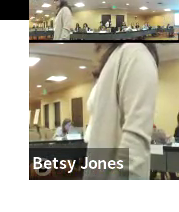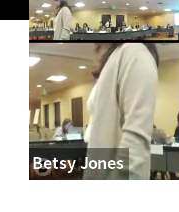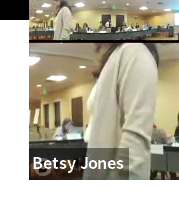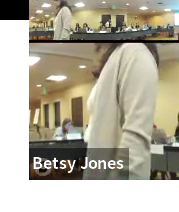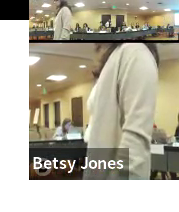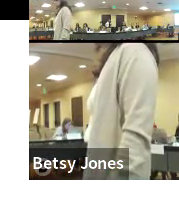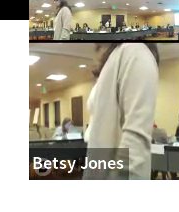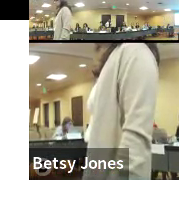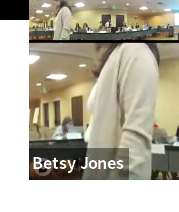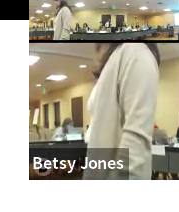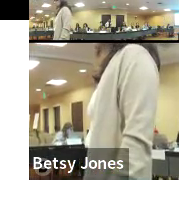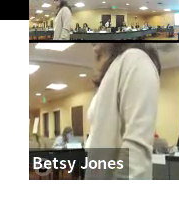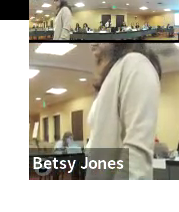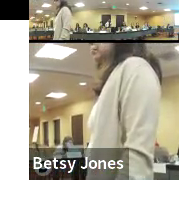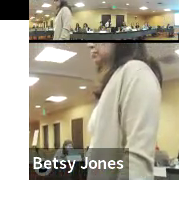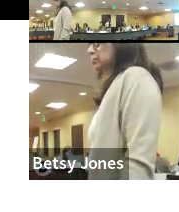100% agree with.